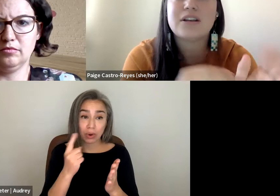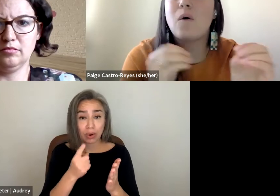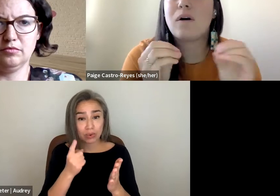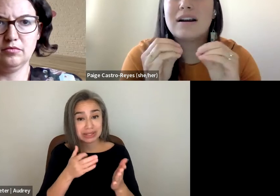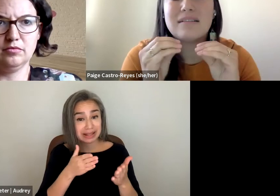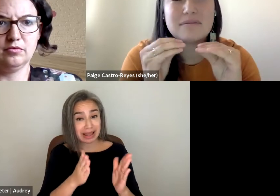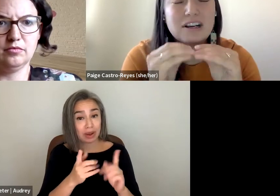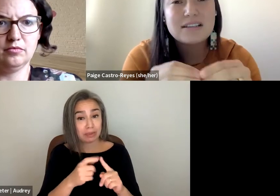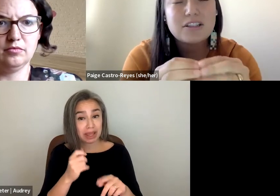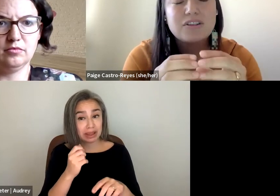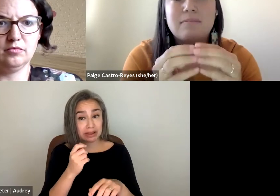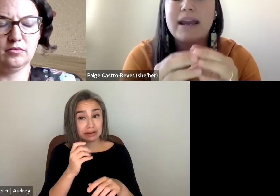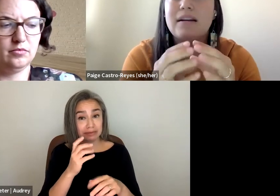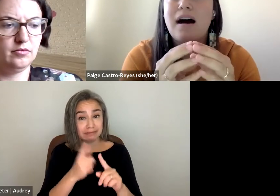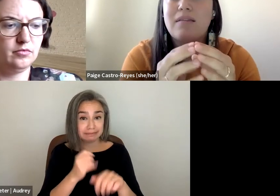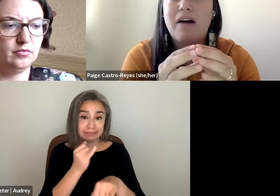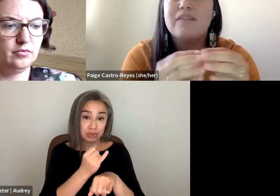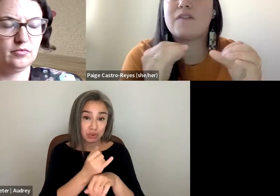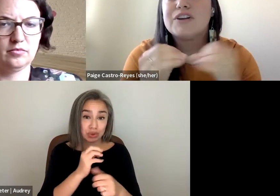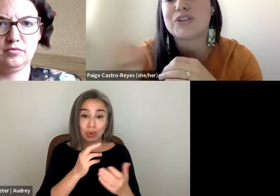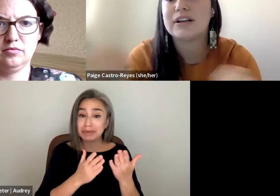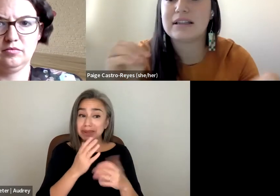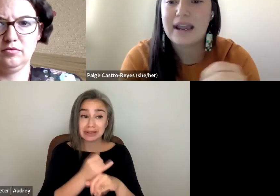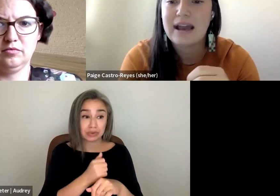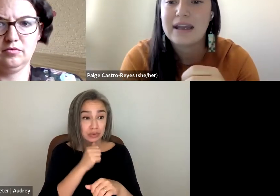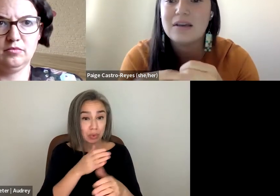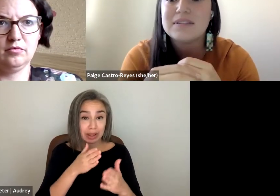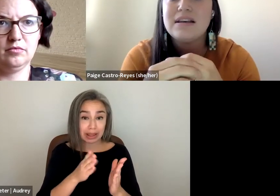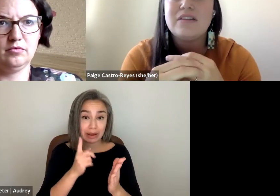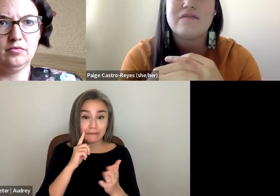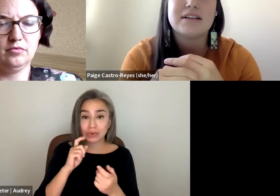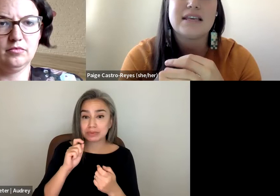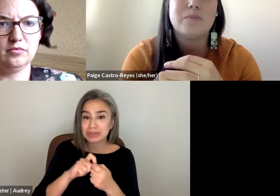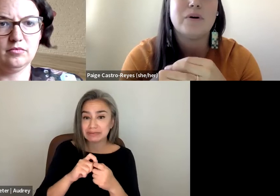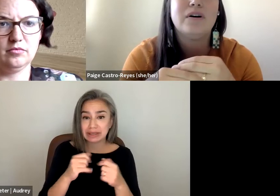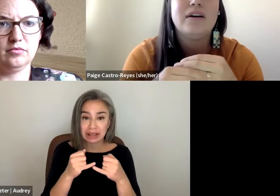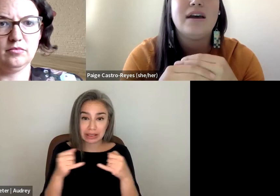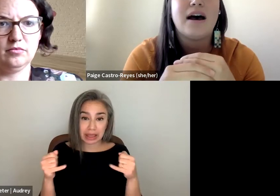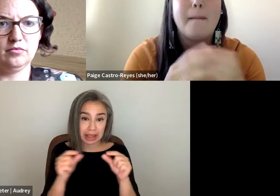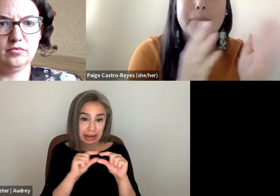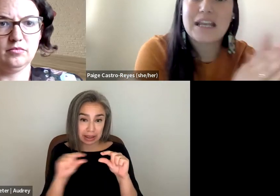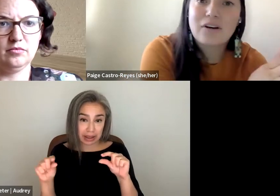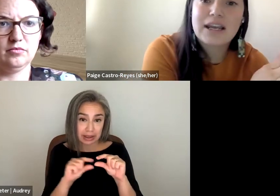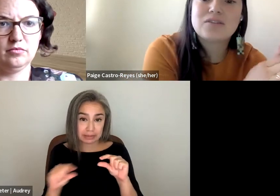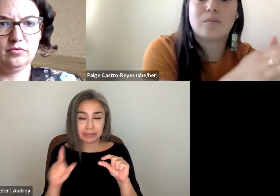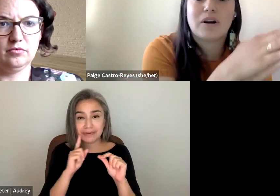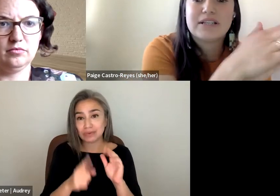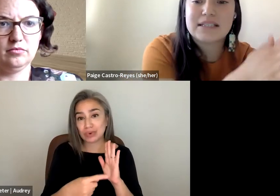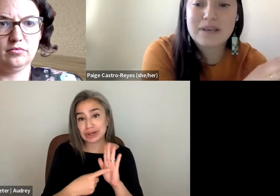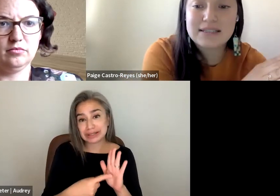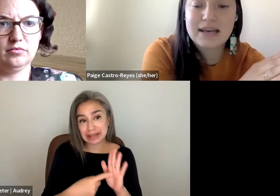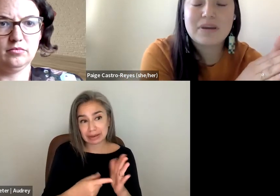institution, or your institution might not allow it for certain line items. For example, mini grants